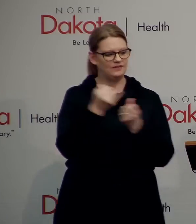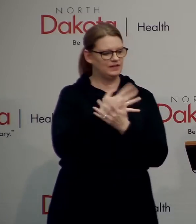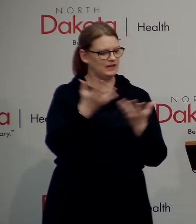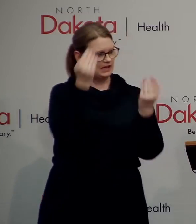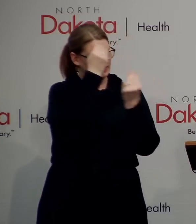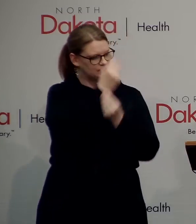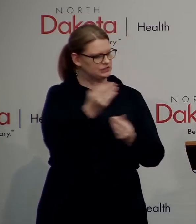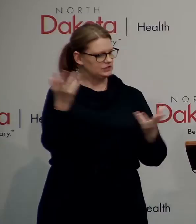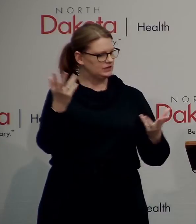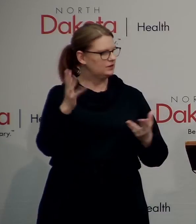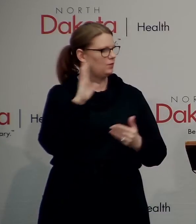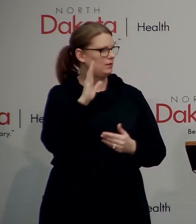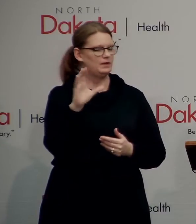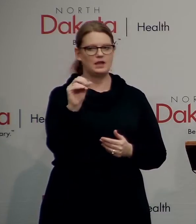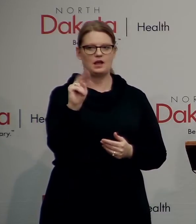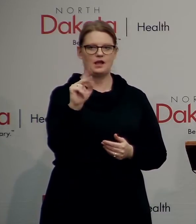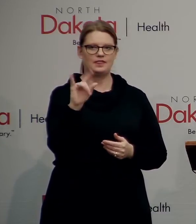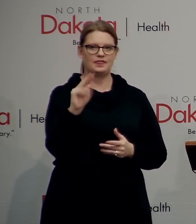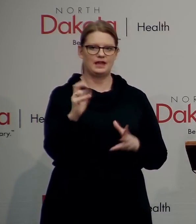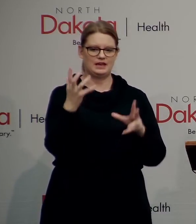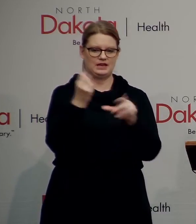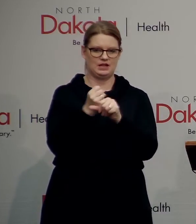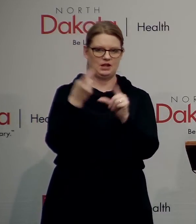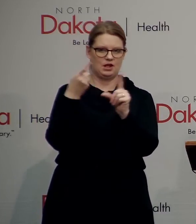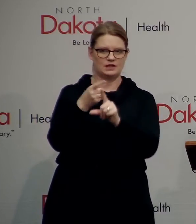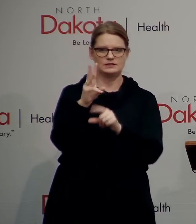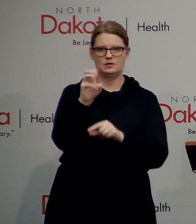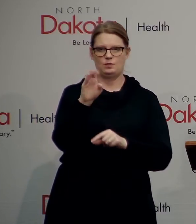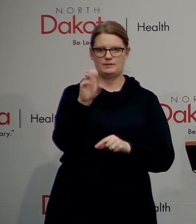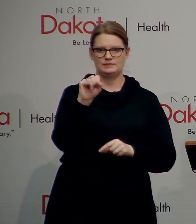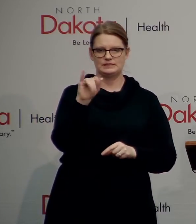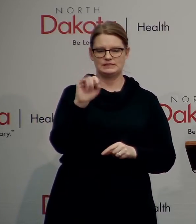with you today will be online in a consolidated website for